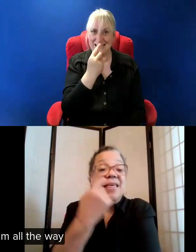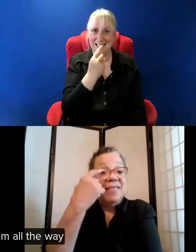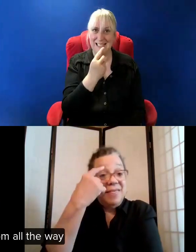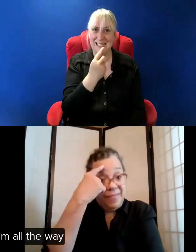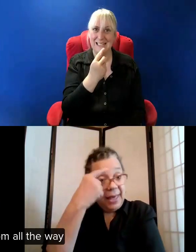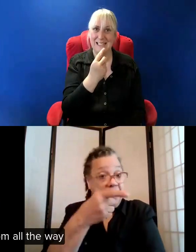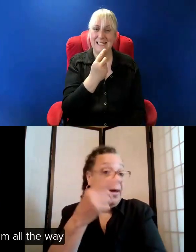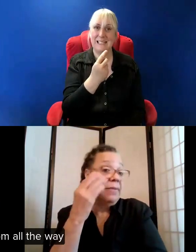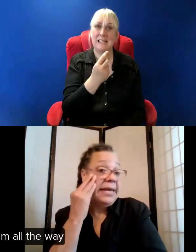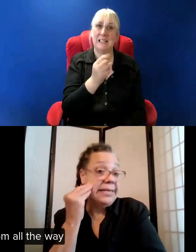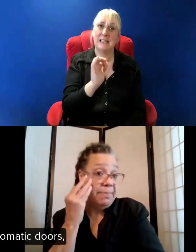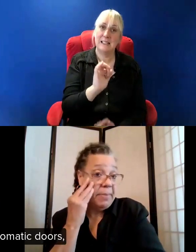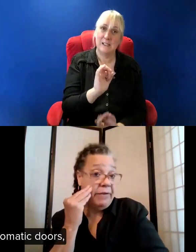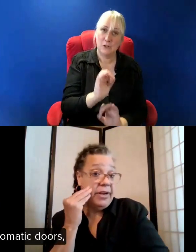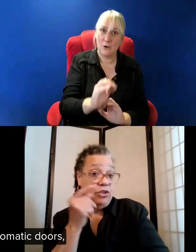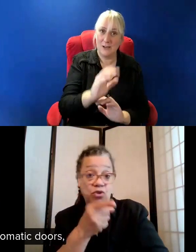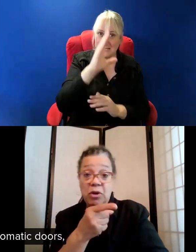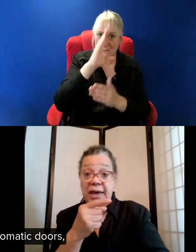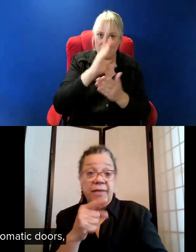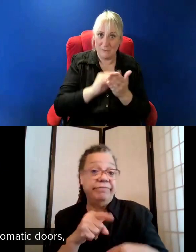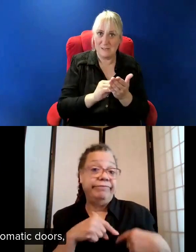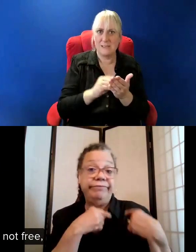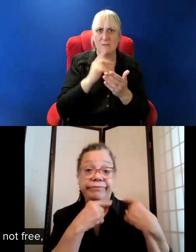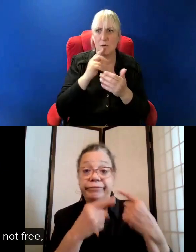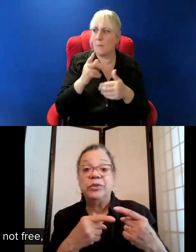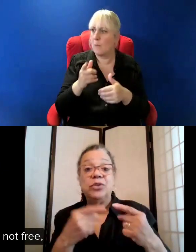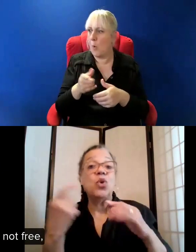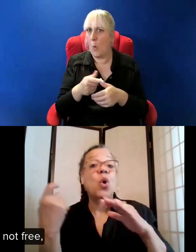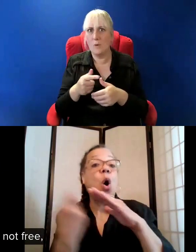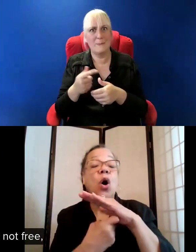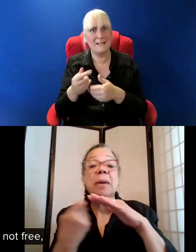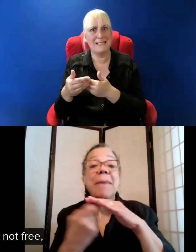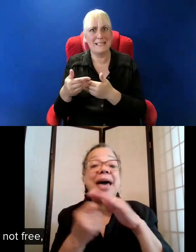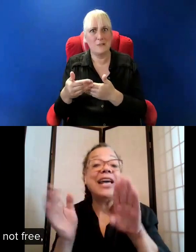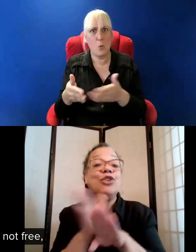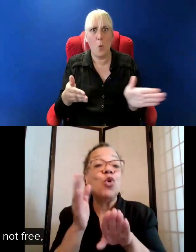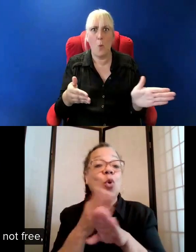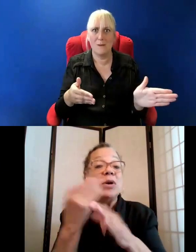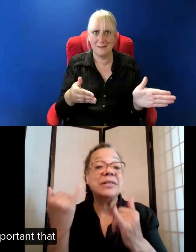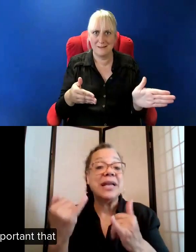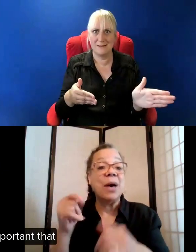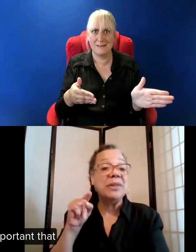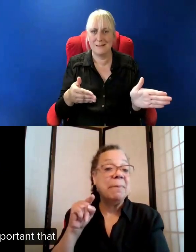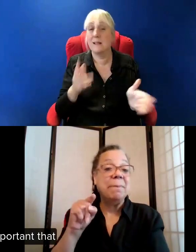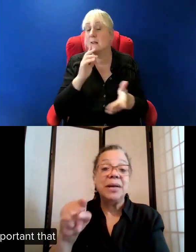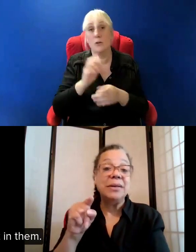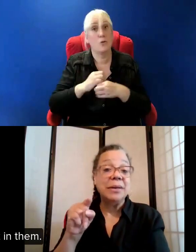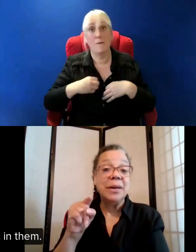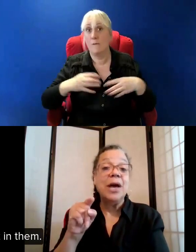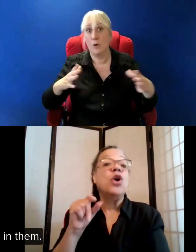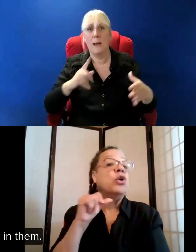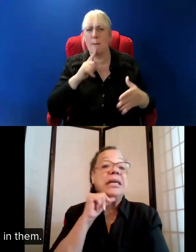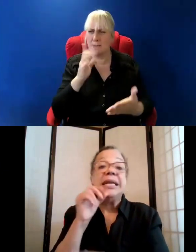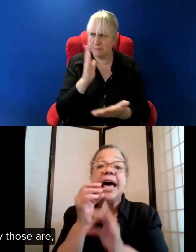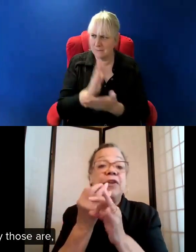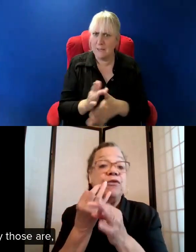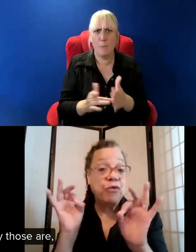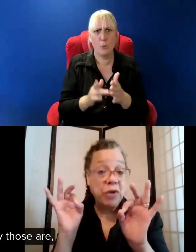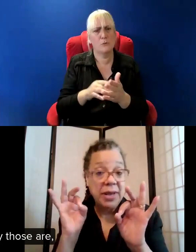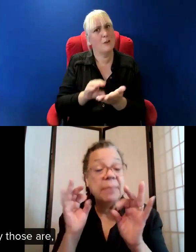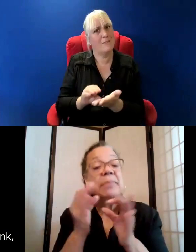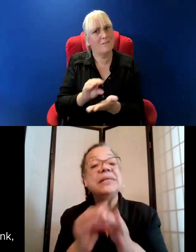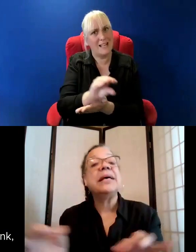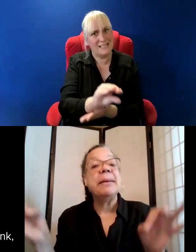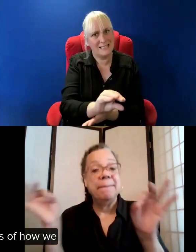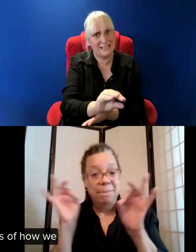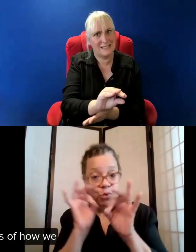brought us through, from all the way through to automatic doors, which are not free, but really important that we invest in them, that actually